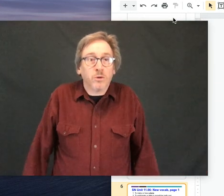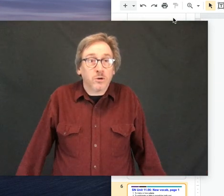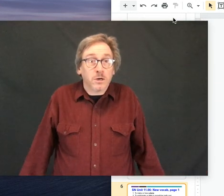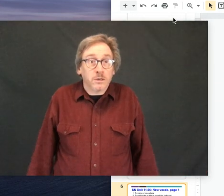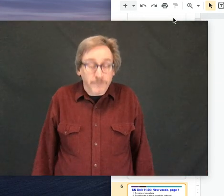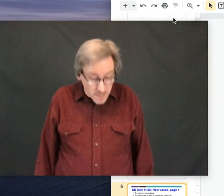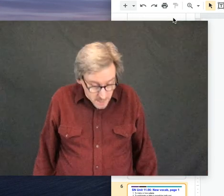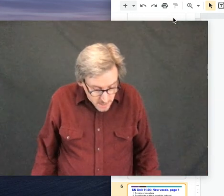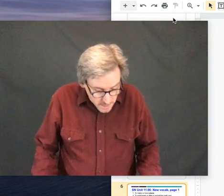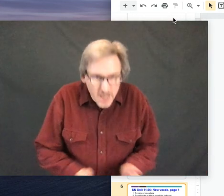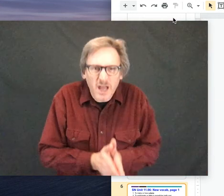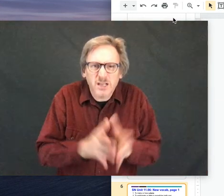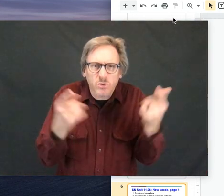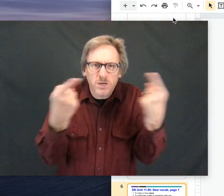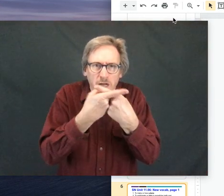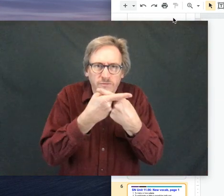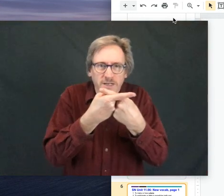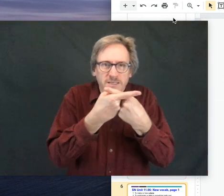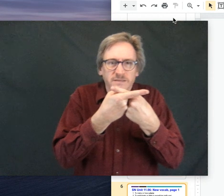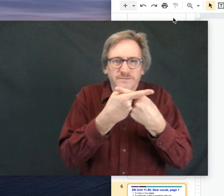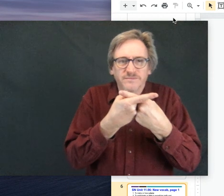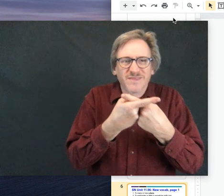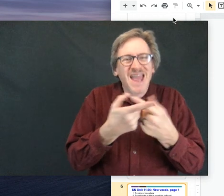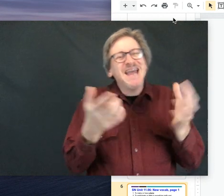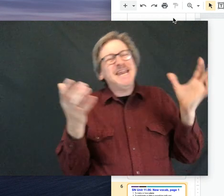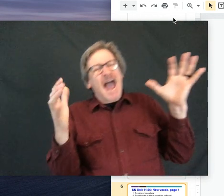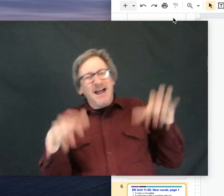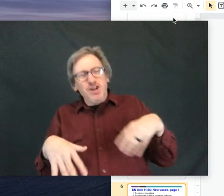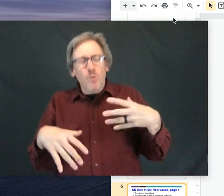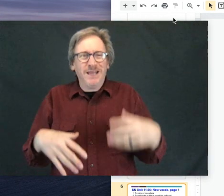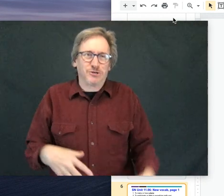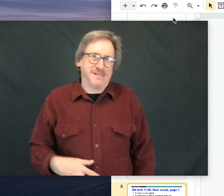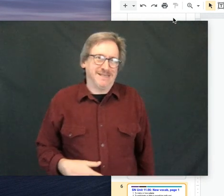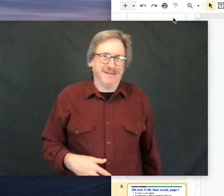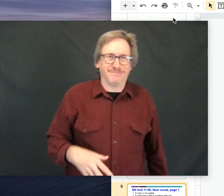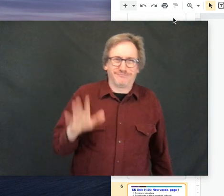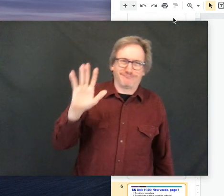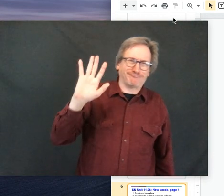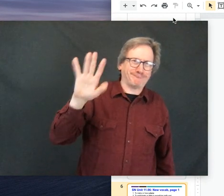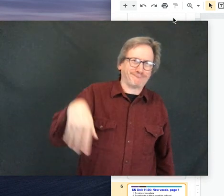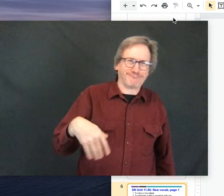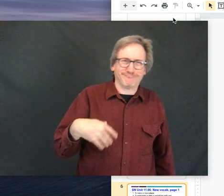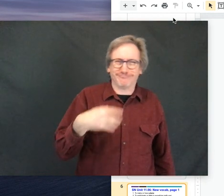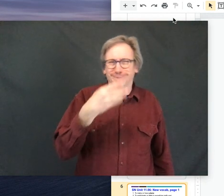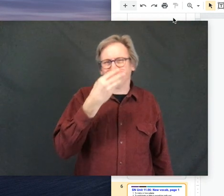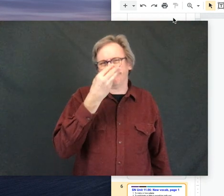Work. So conflict, no interest in.